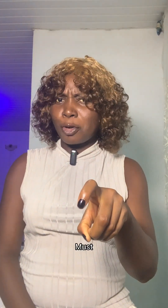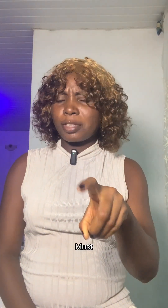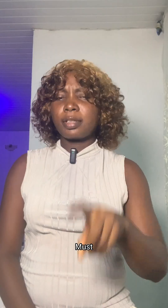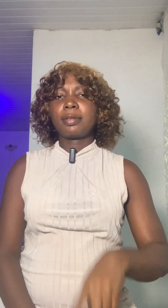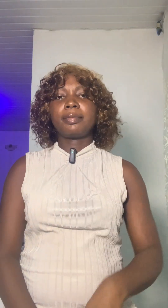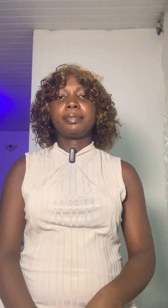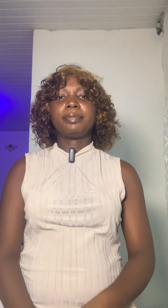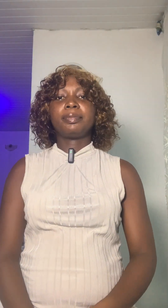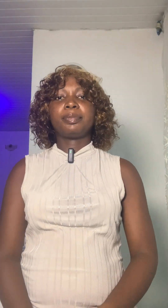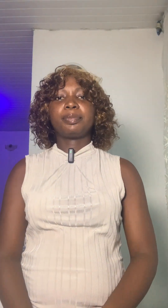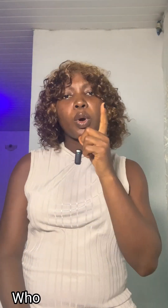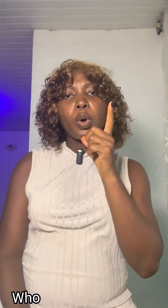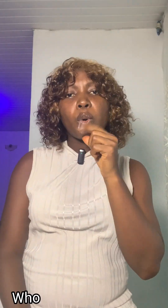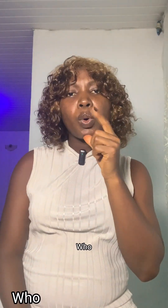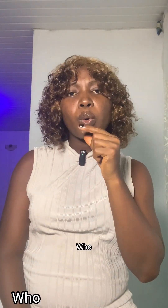must. Who,